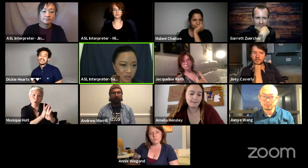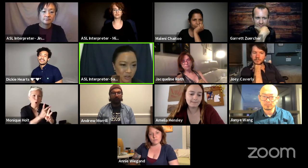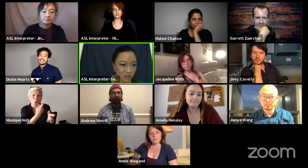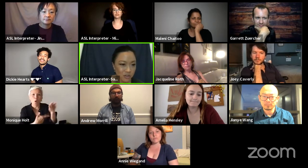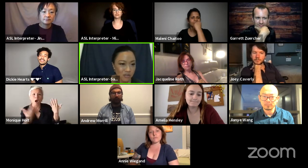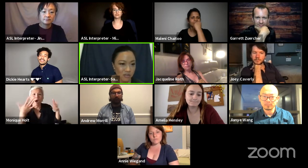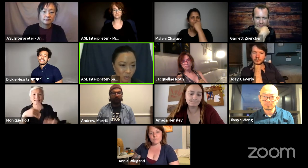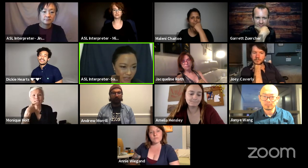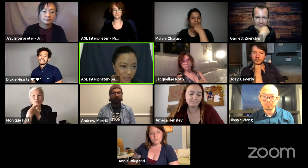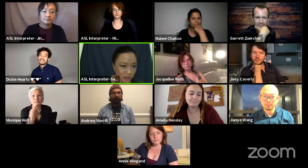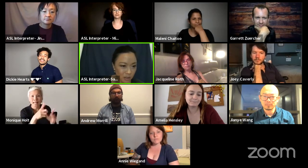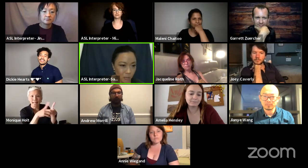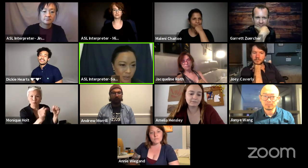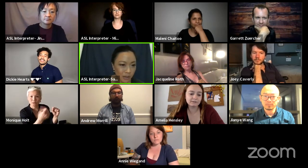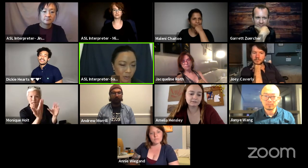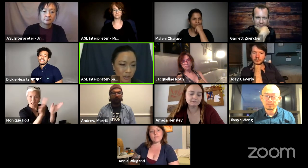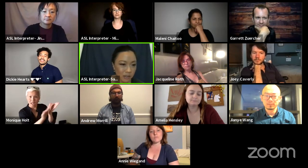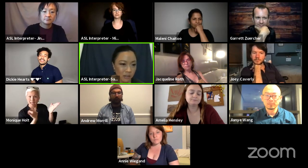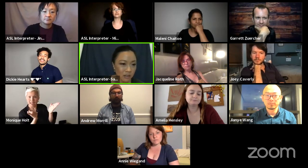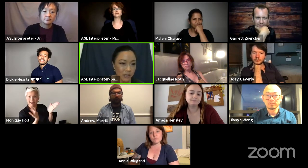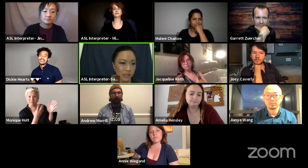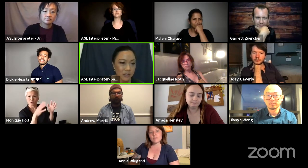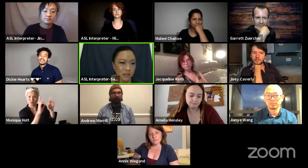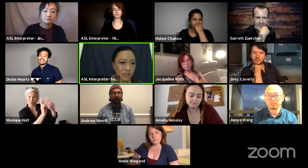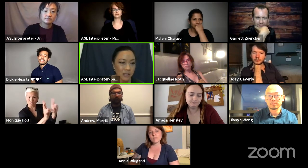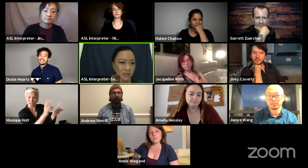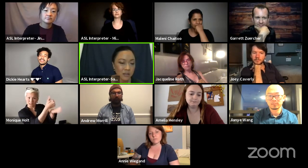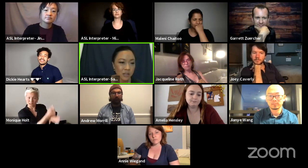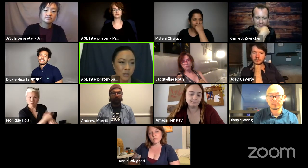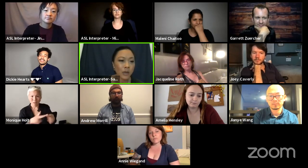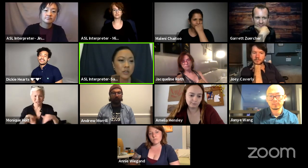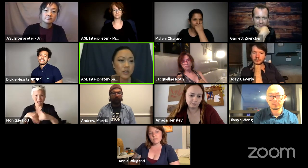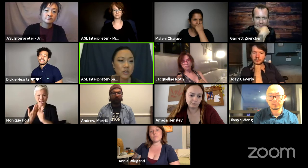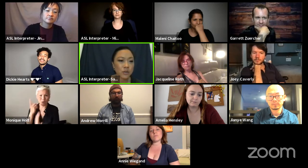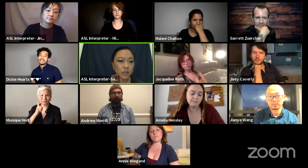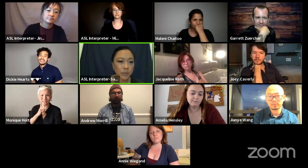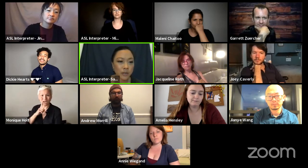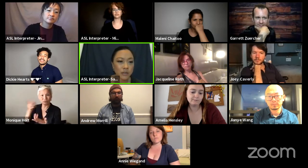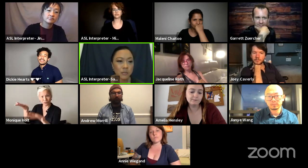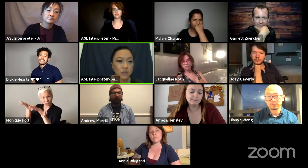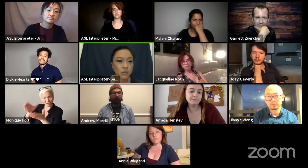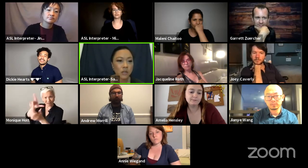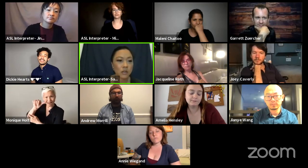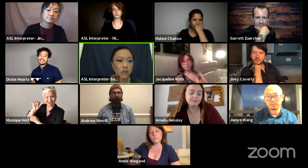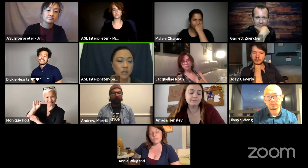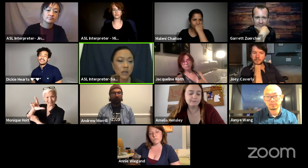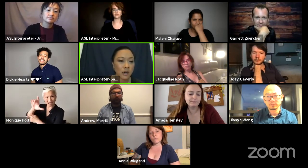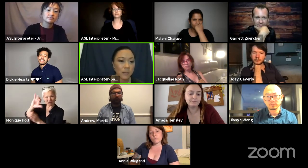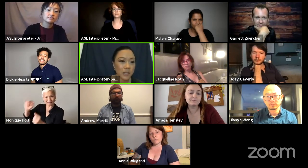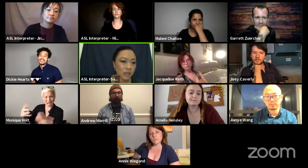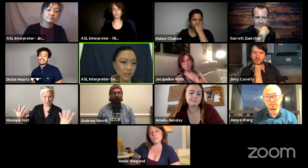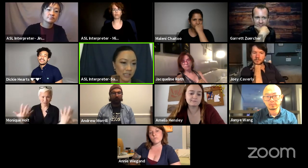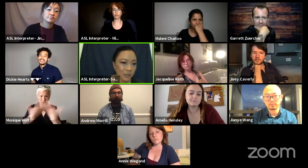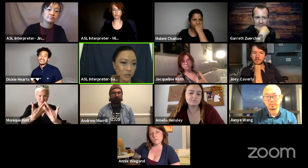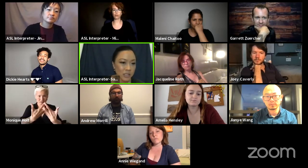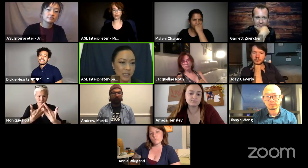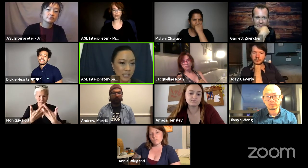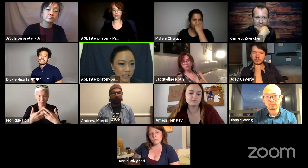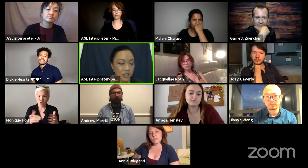research already. But I wanted the hearing, I wanted to show the comparison between the hearing languages and English and